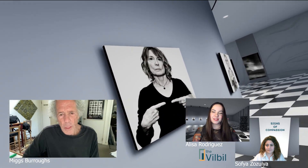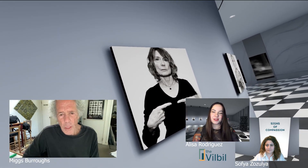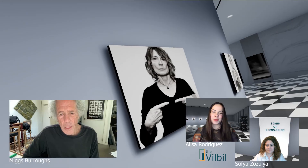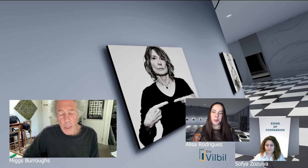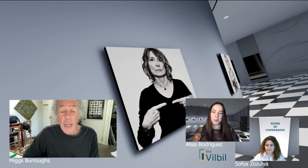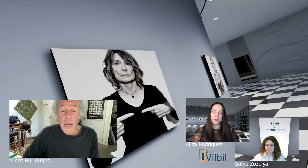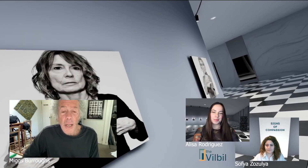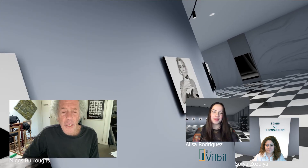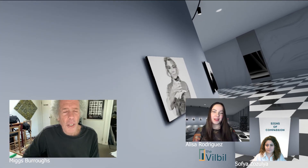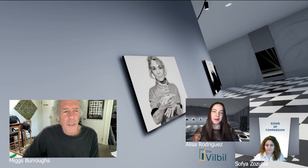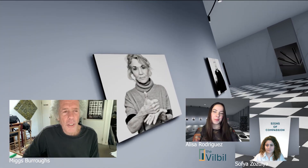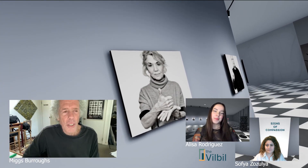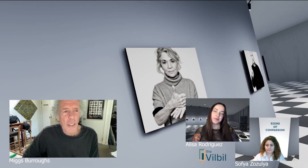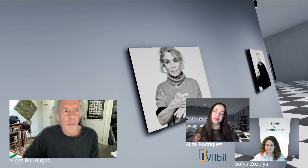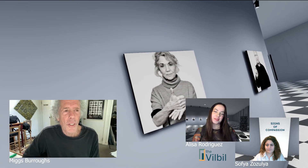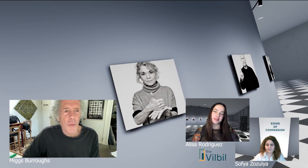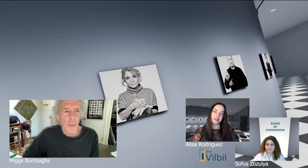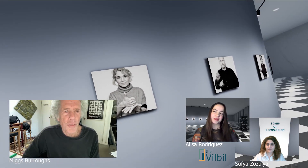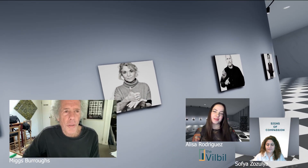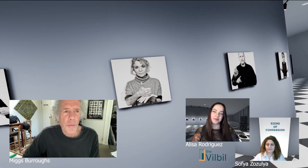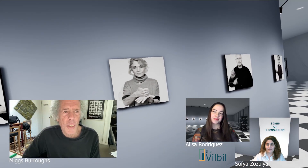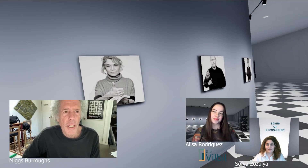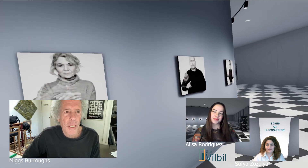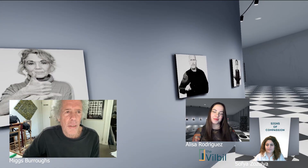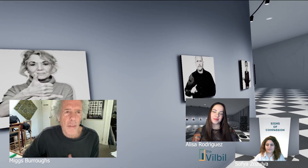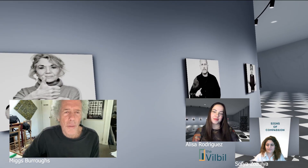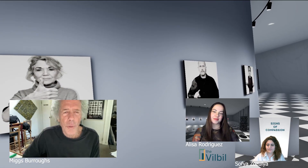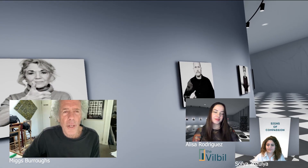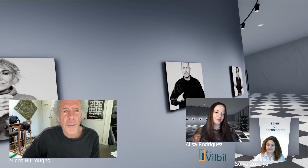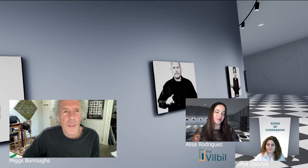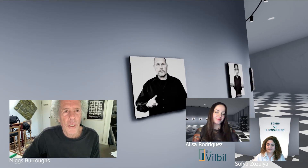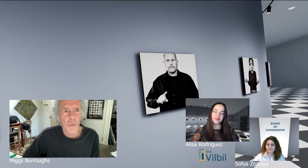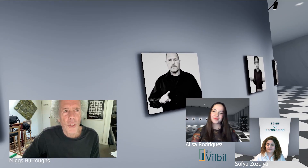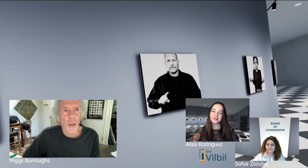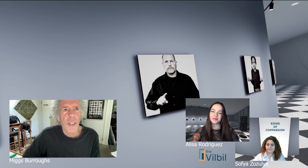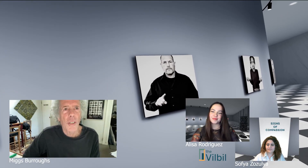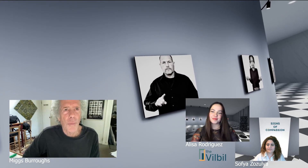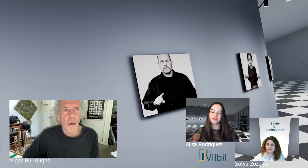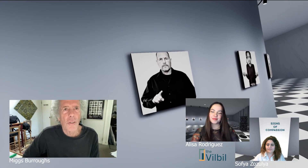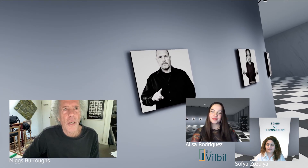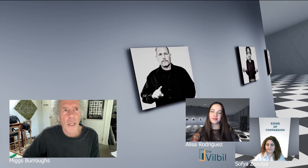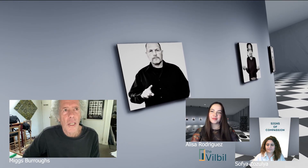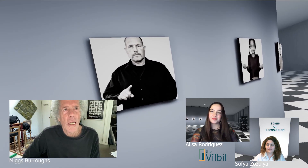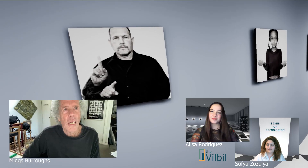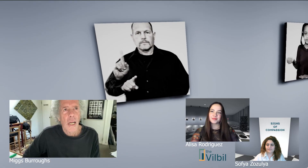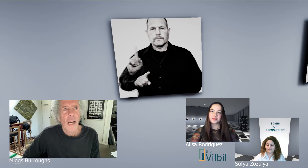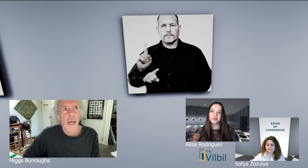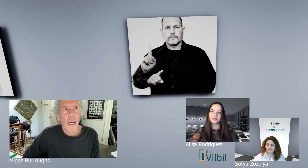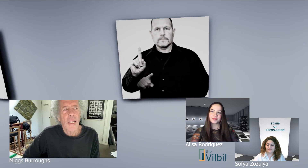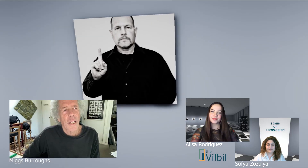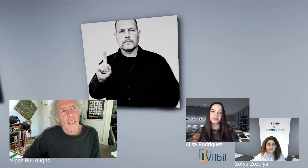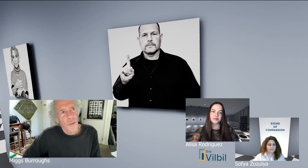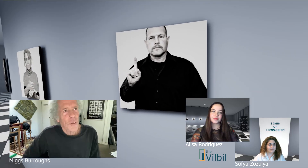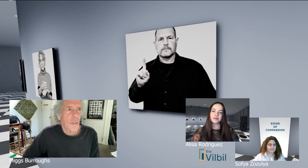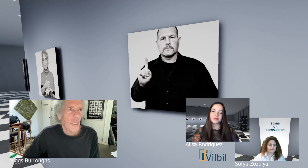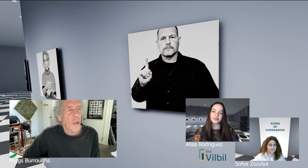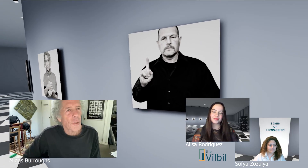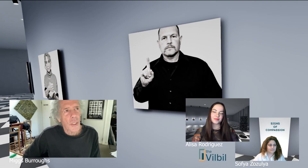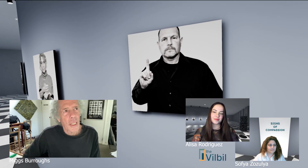So, Yeah, actually, I just had a conversation with a friend of mine today at breakfast, and he was talking about, and he was, saying,